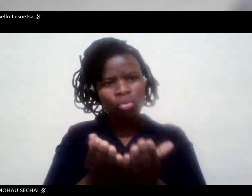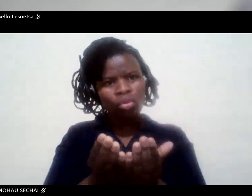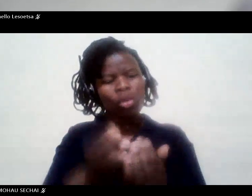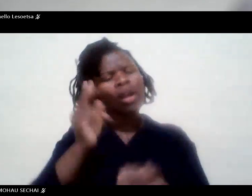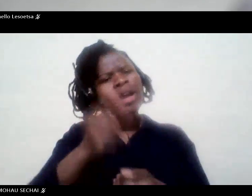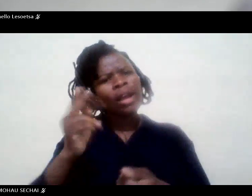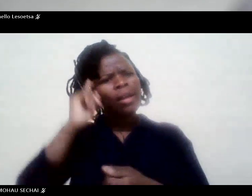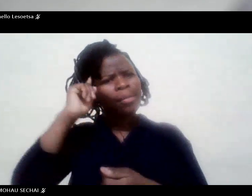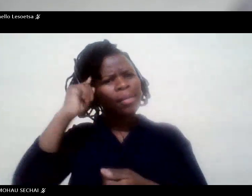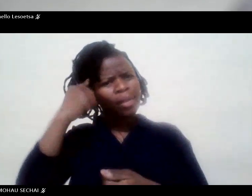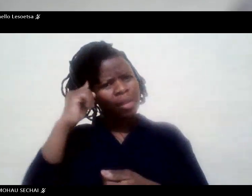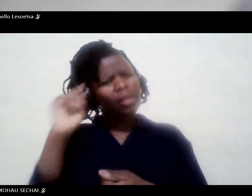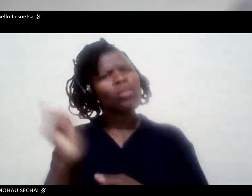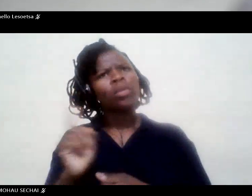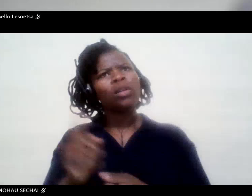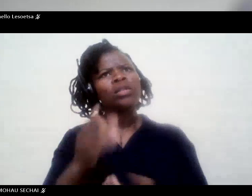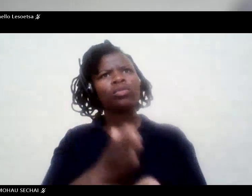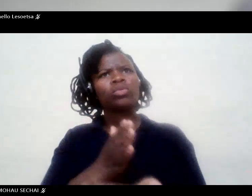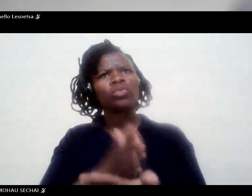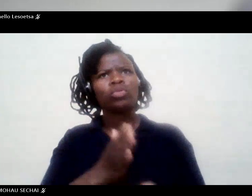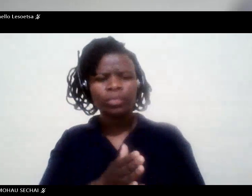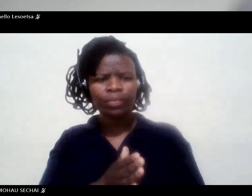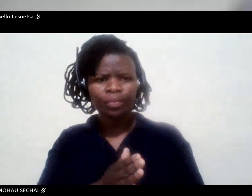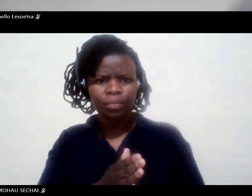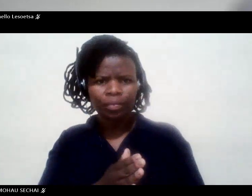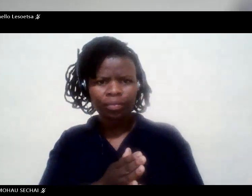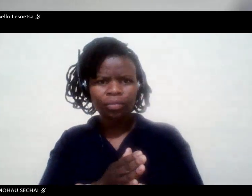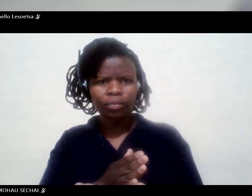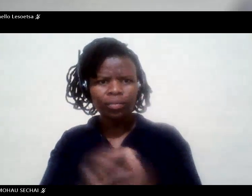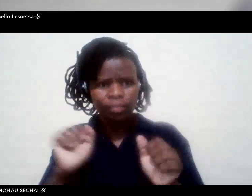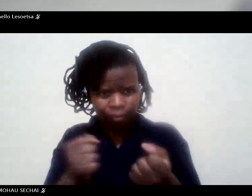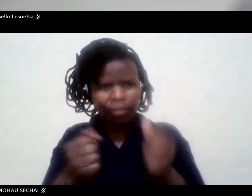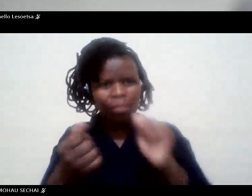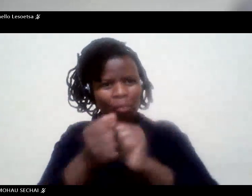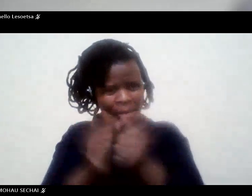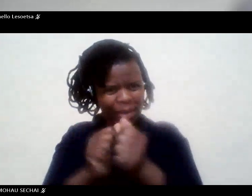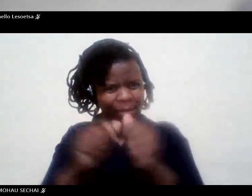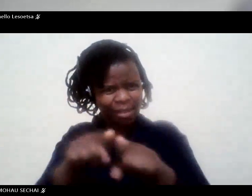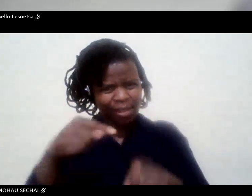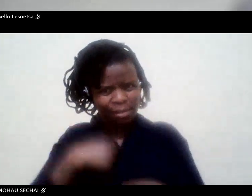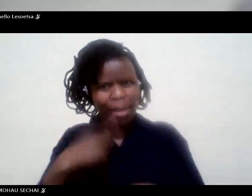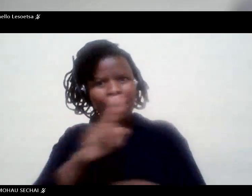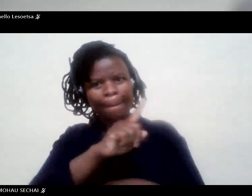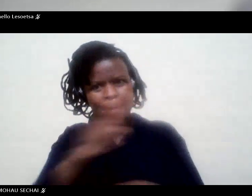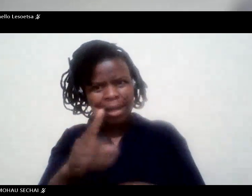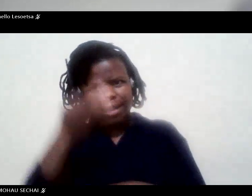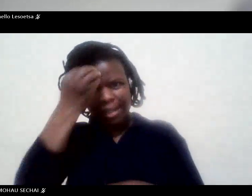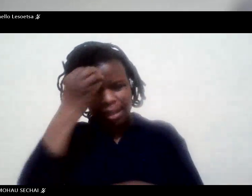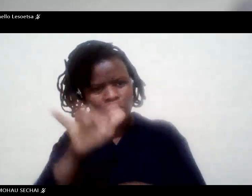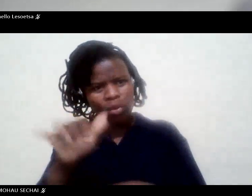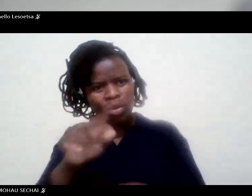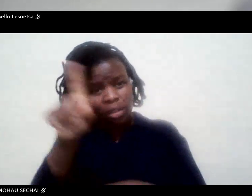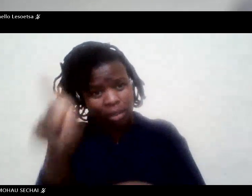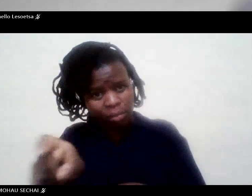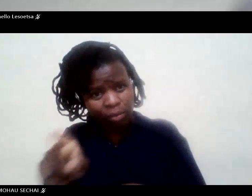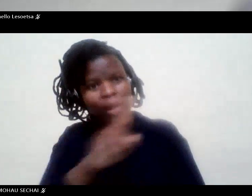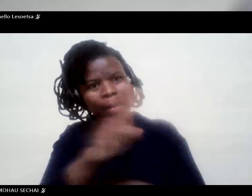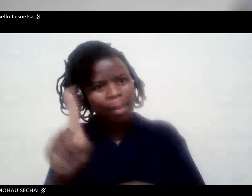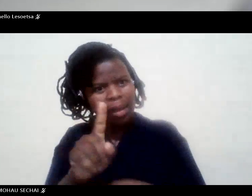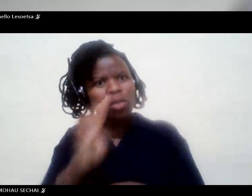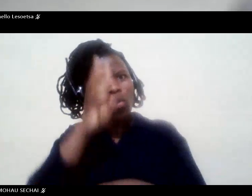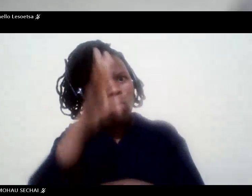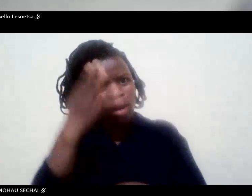creating a problem as well. But that's what I was asking her to say, but how will they know? And she was saying, no,